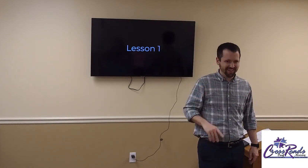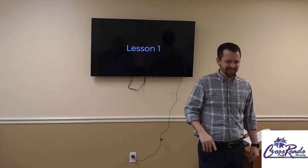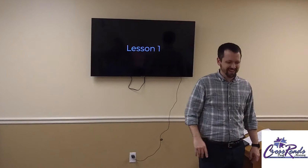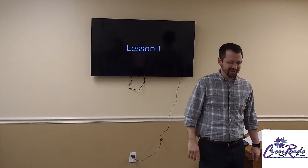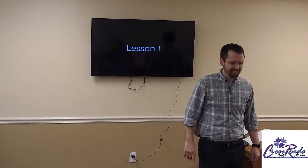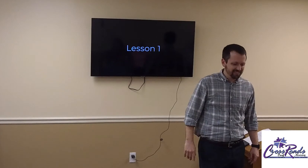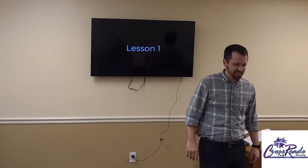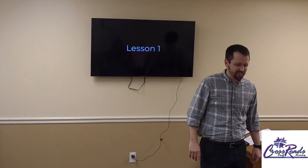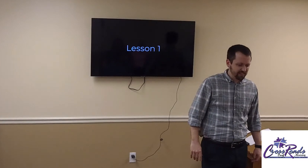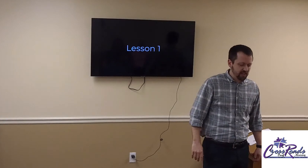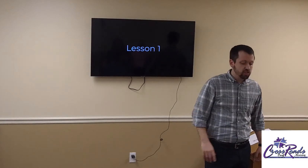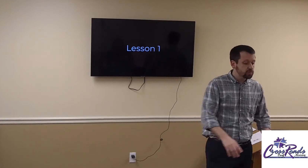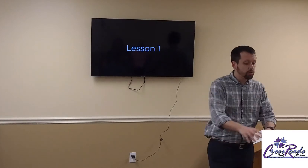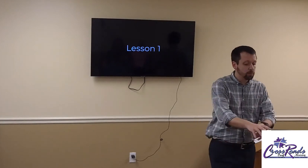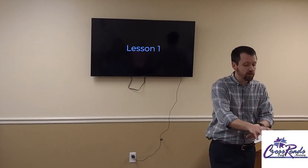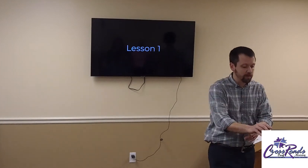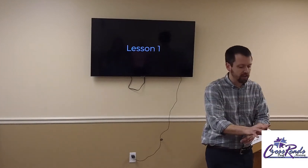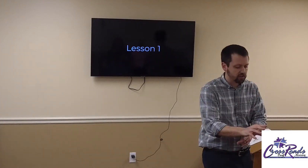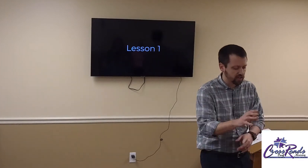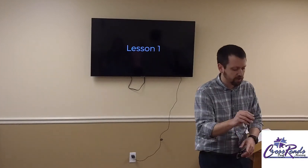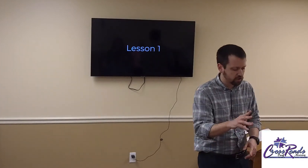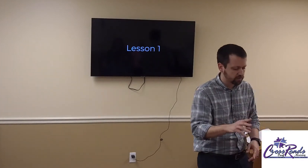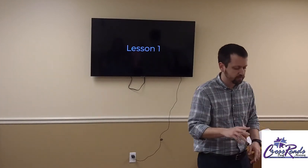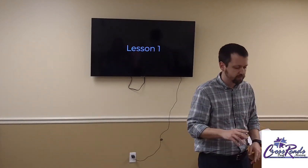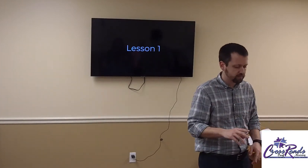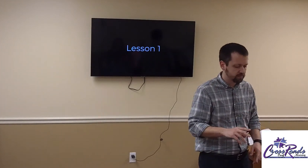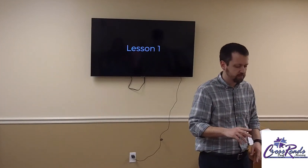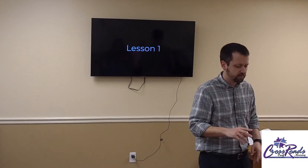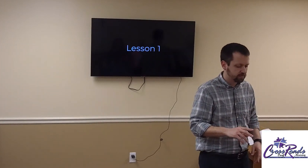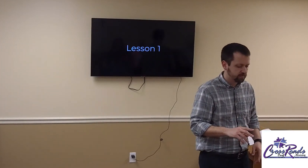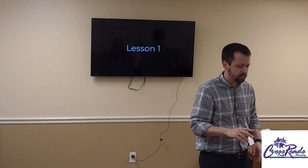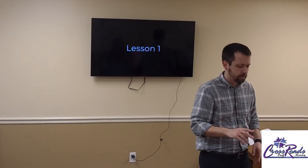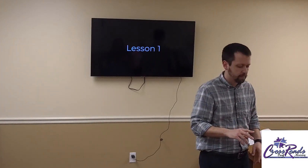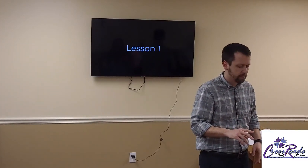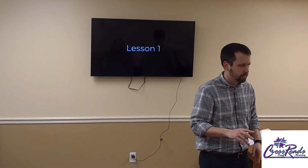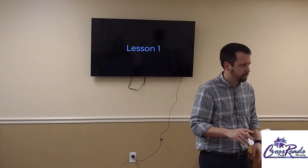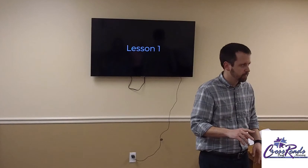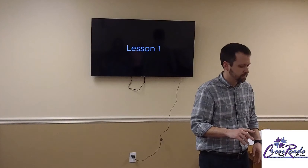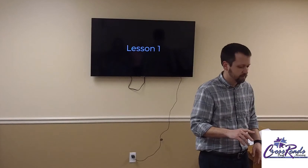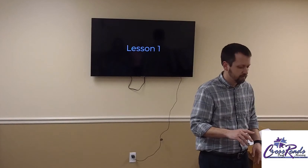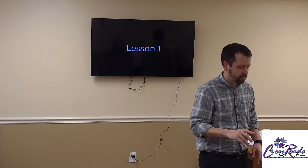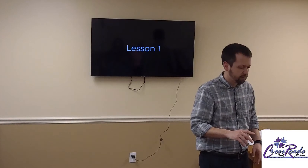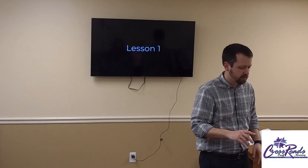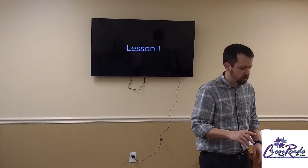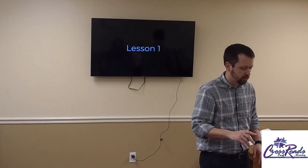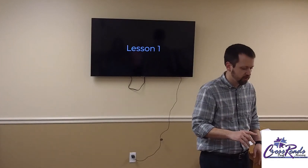exactly. That I move over it? Is that Just what- pull up your camera like you're taking a picture. Oh, okay. Oh, go like that. Yep. And just hold it over